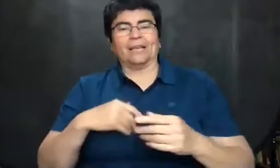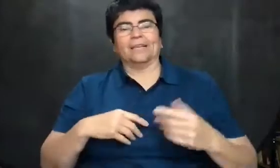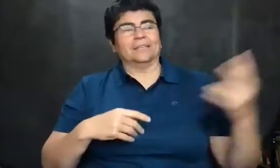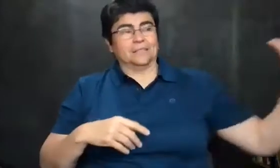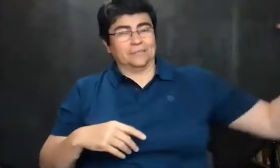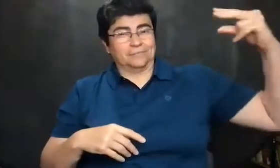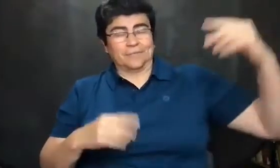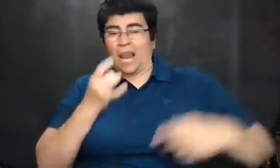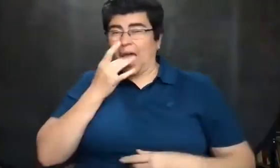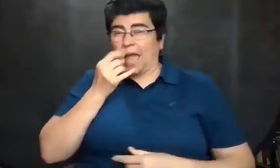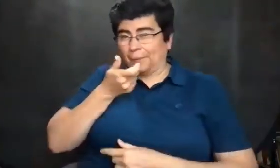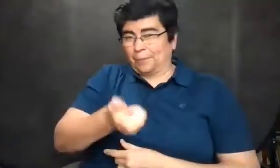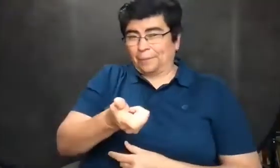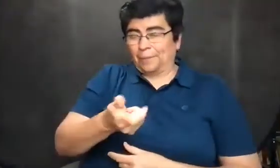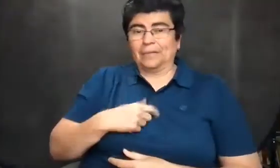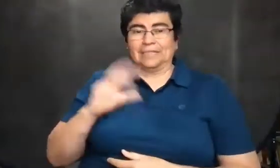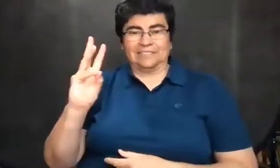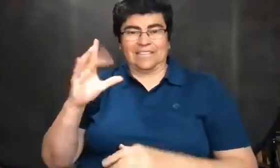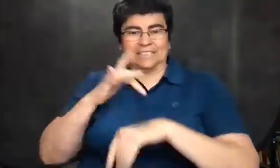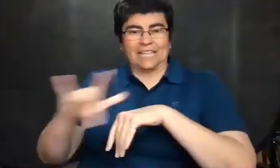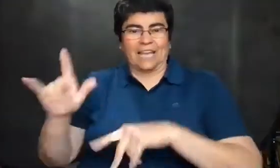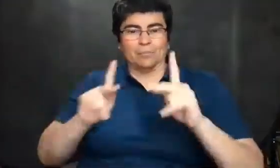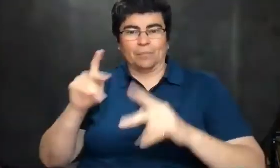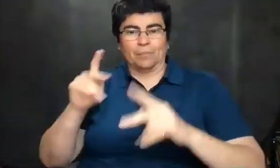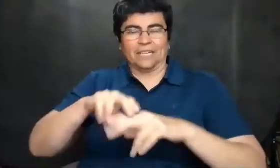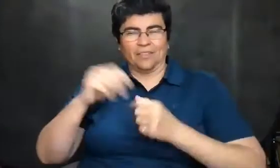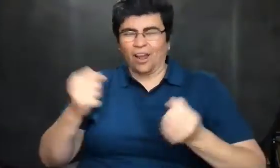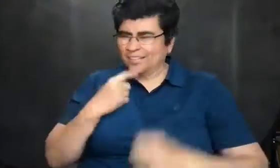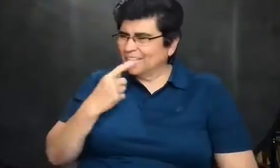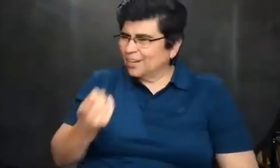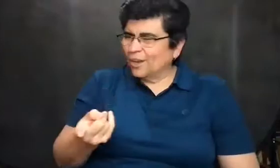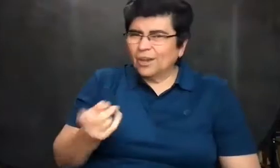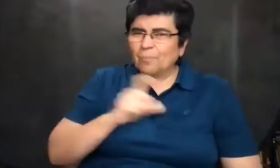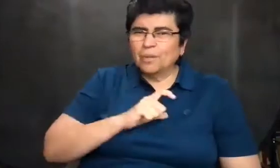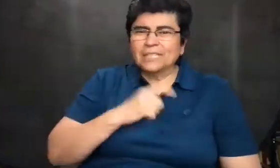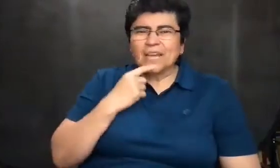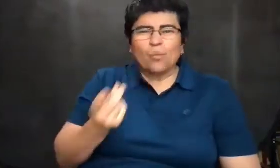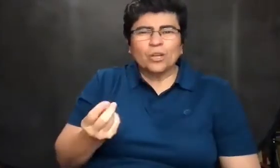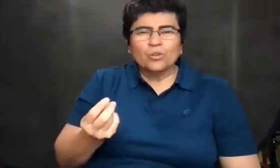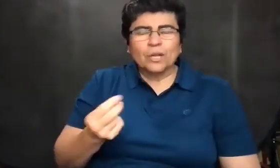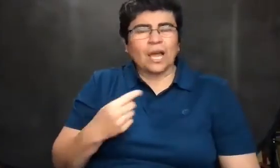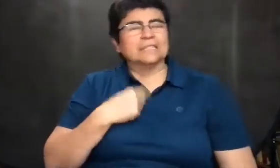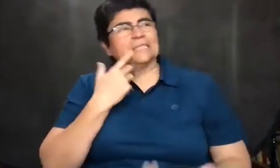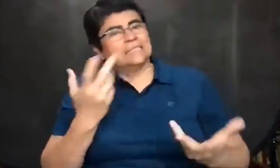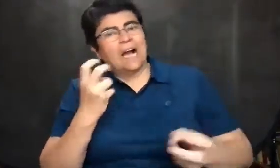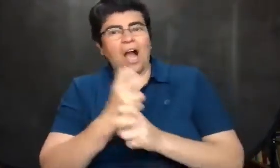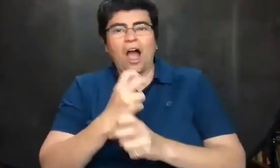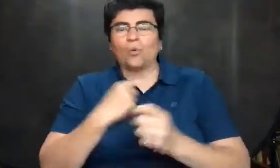the car, and there's 6 naked people sitting in this car. And he said, "What are you doing?" And I said, "Well, it's really hot. We're just driving around trying to get cooled